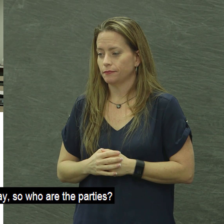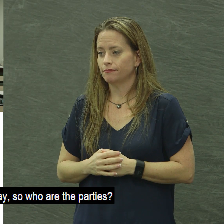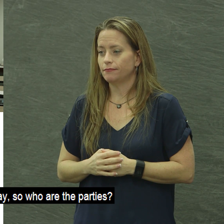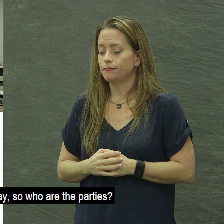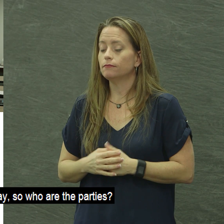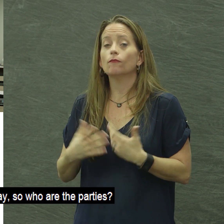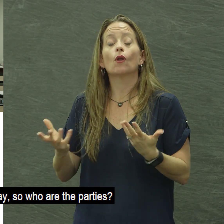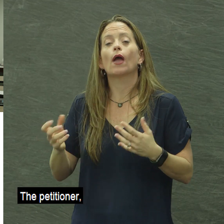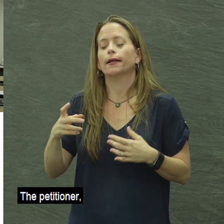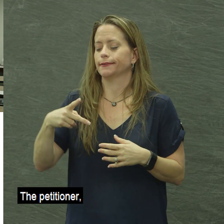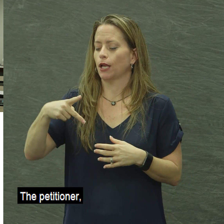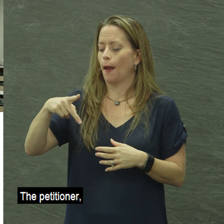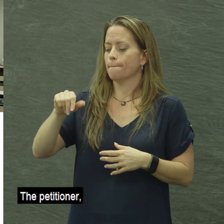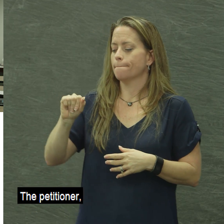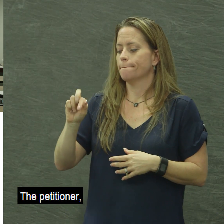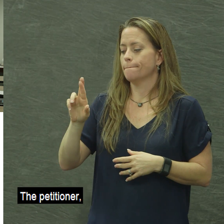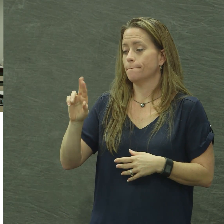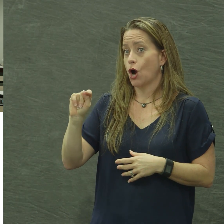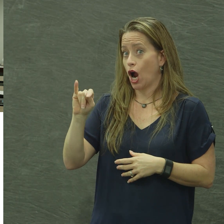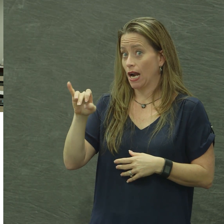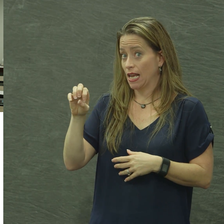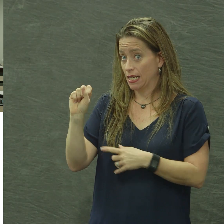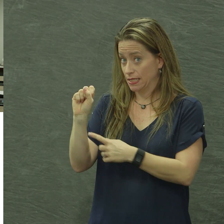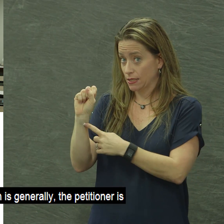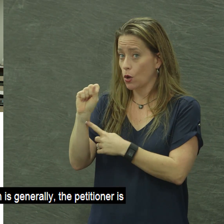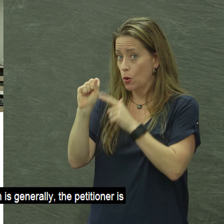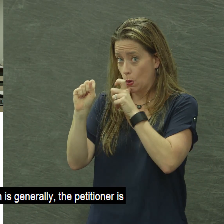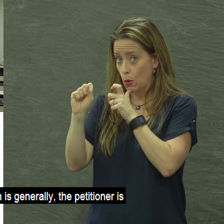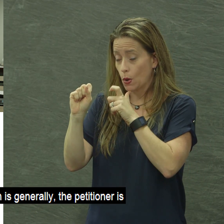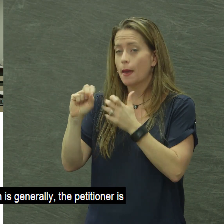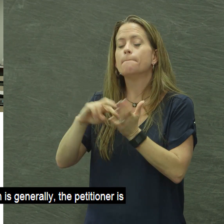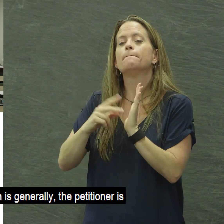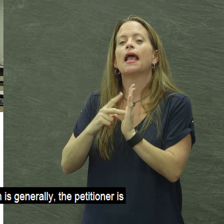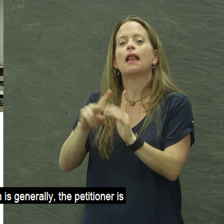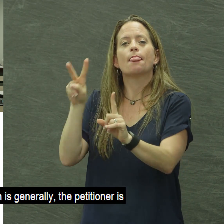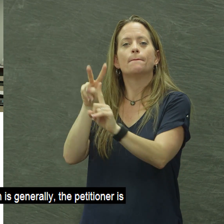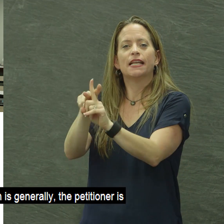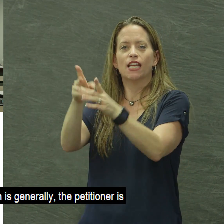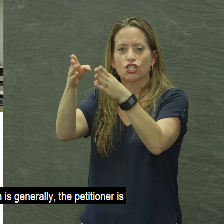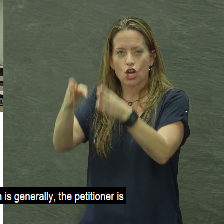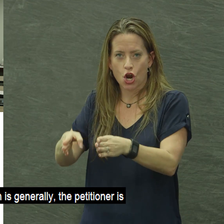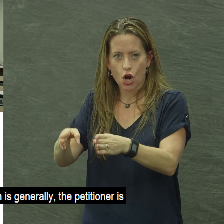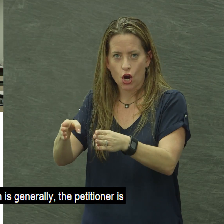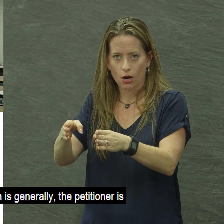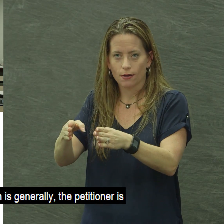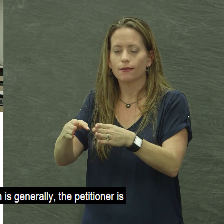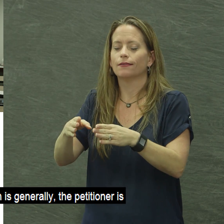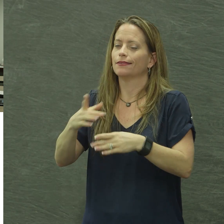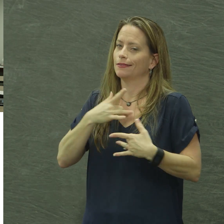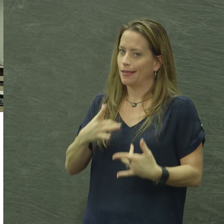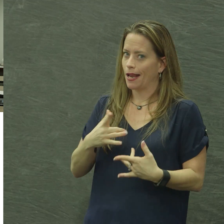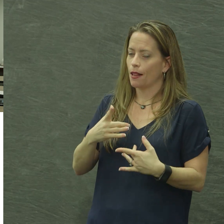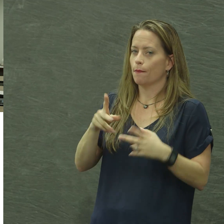Okay, so who are the parties? The petitioner, which is generally the petitioner is